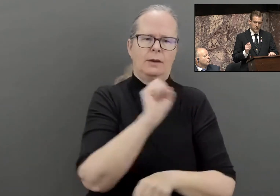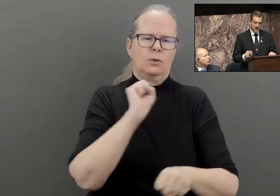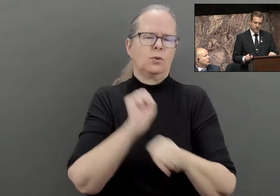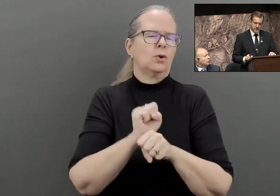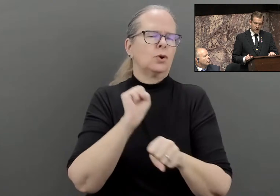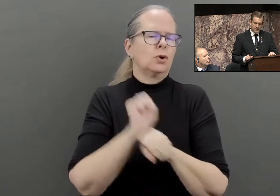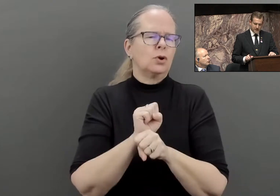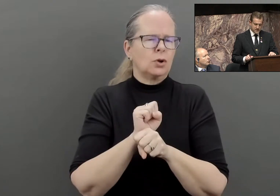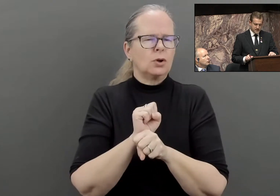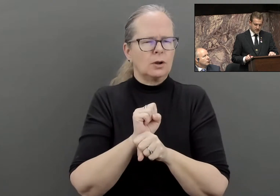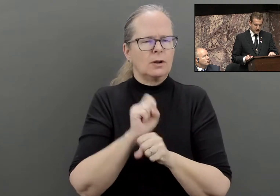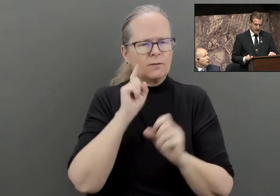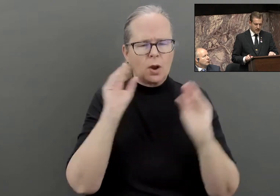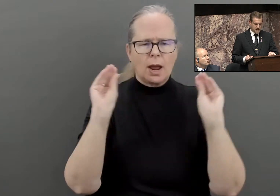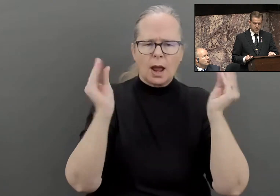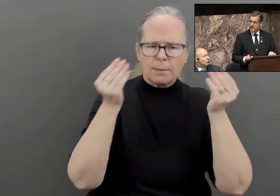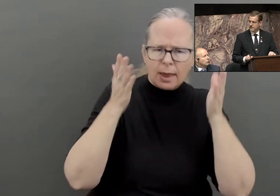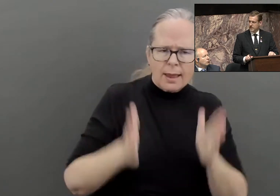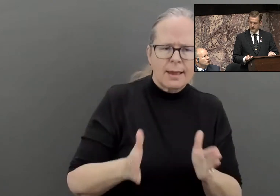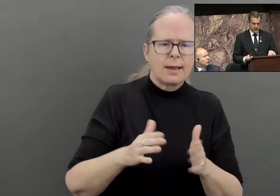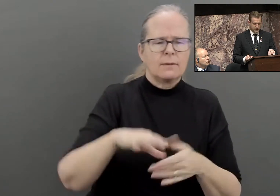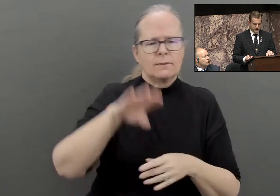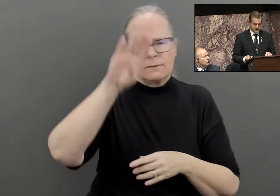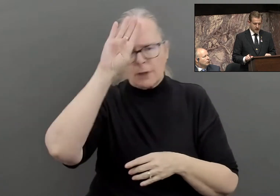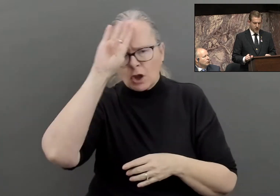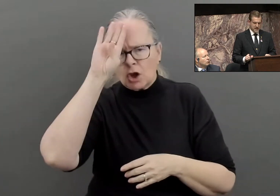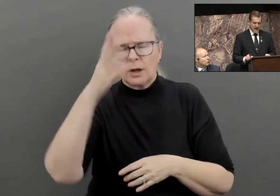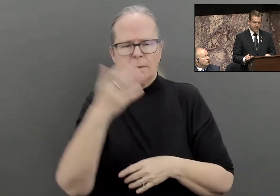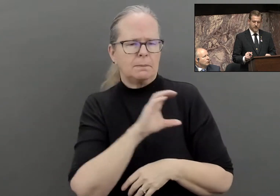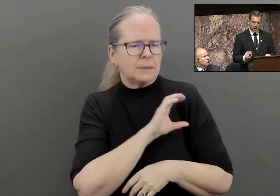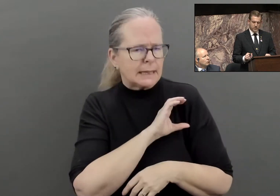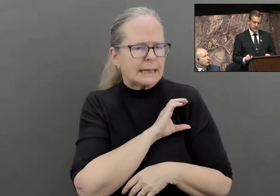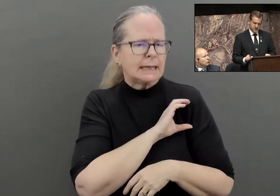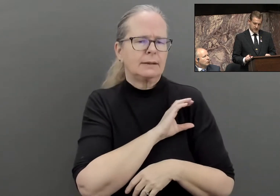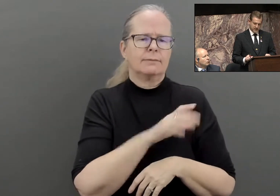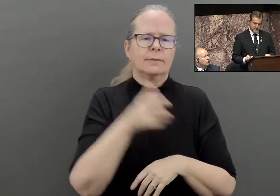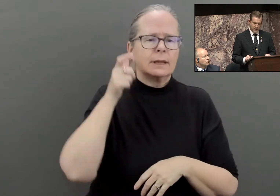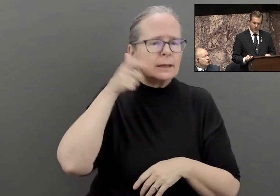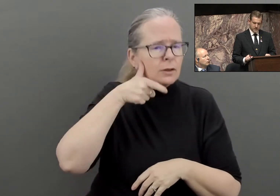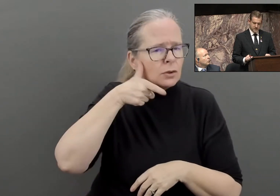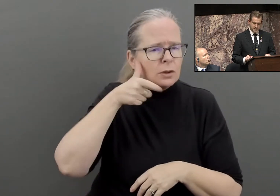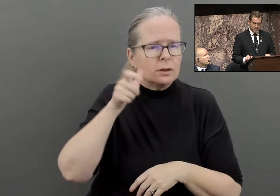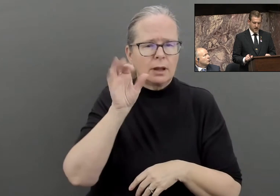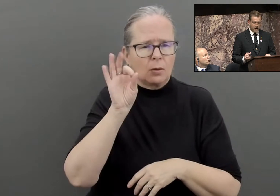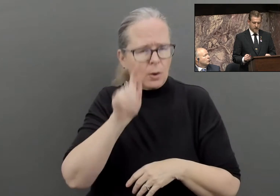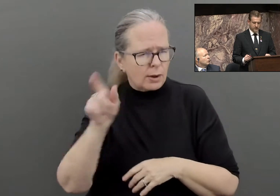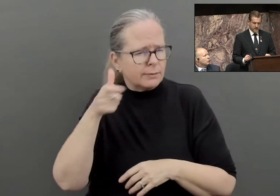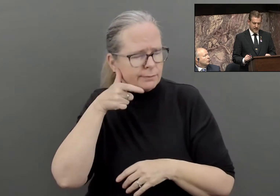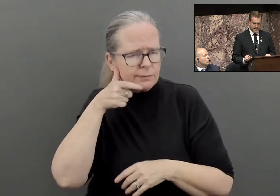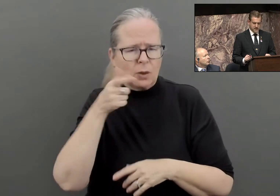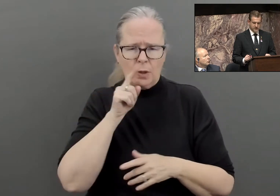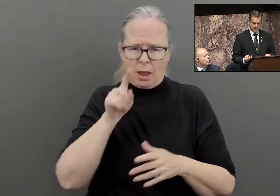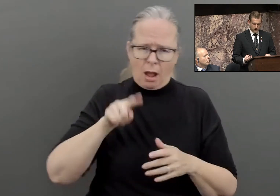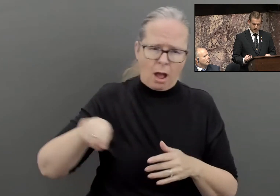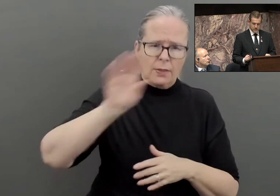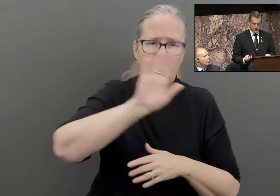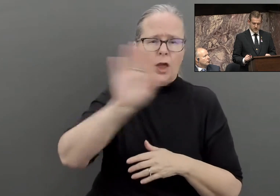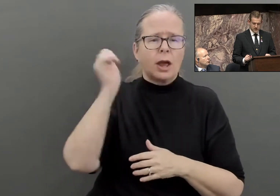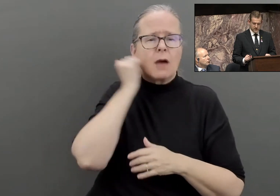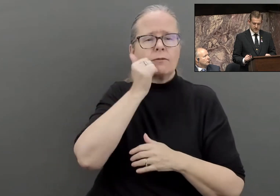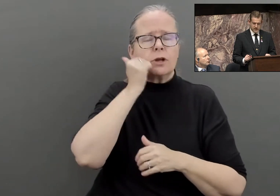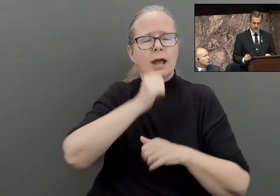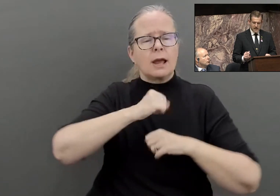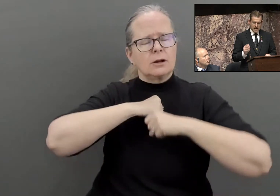who go above and beyond every single day to protect our communities. On behalf of all British Columbians, I want to extend my heartfelt thanks to the Victoria